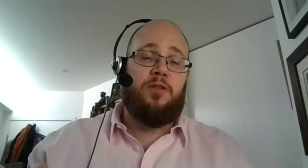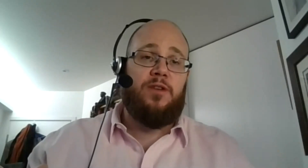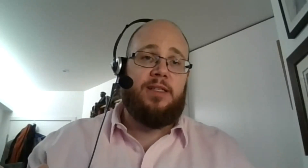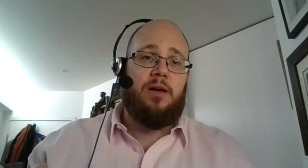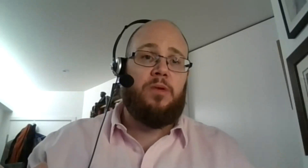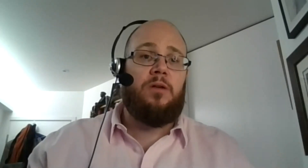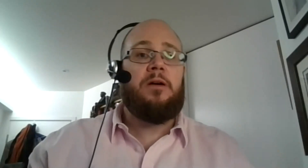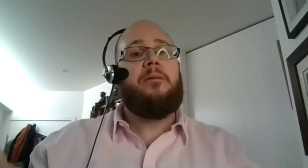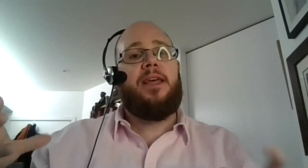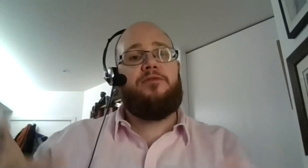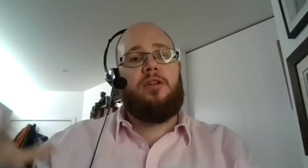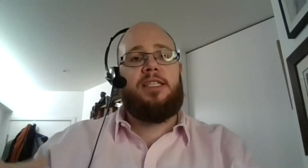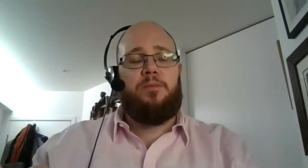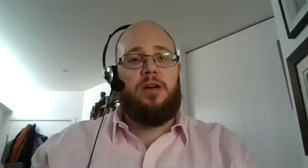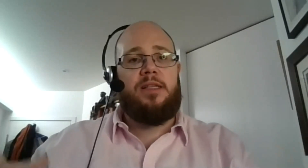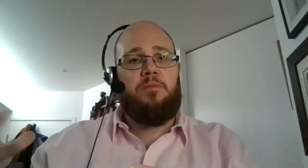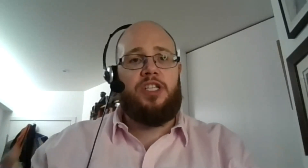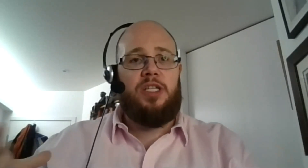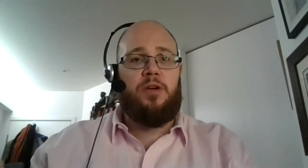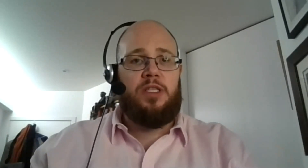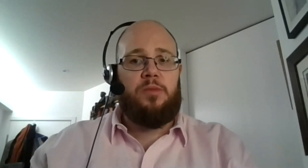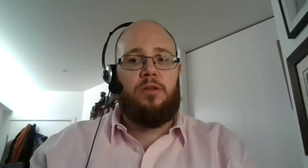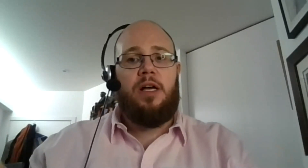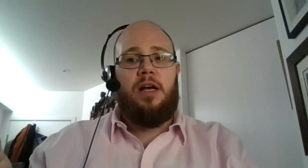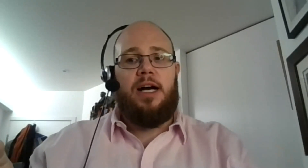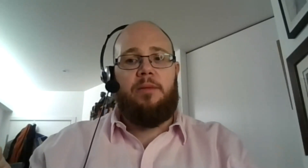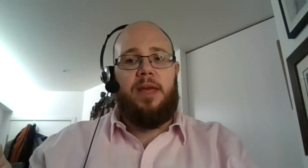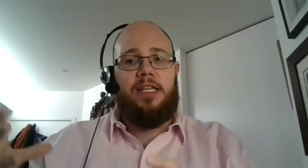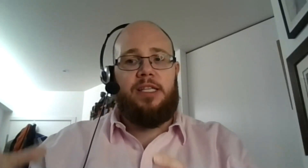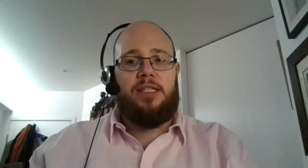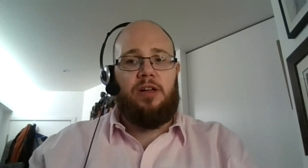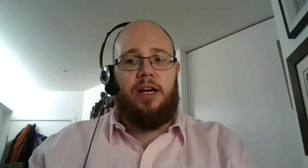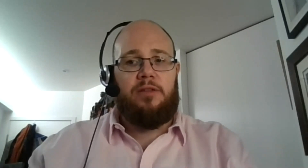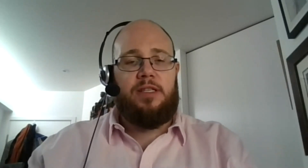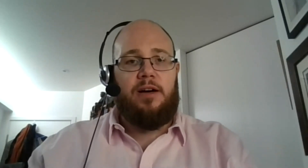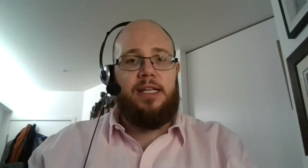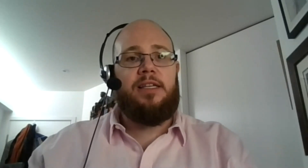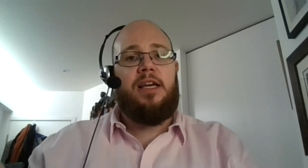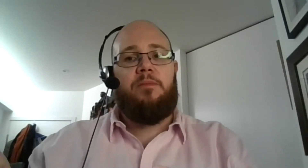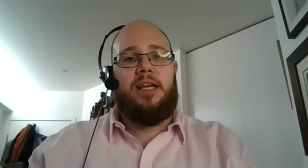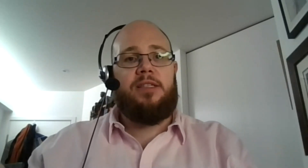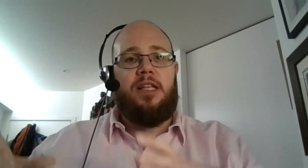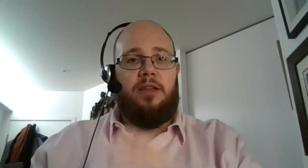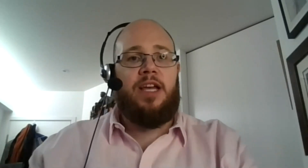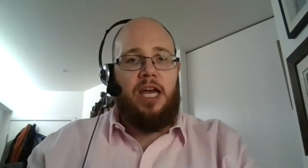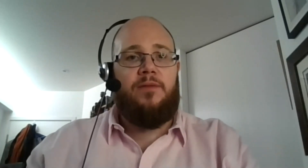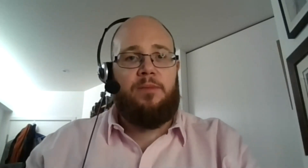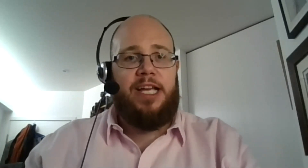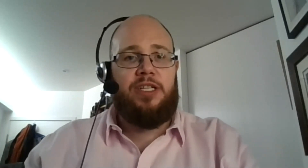for example, they've tried to put as much as possible into the Solihull site, because none of the COVID patients